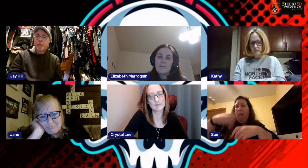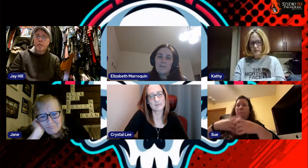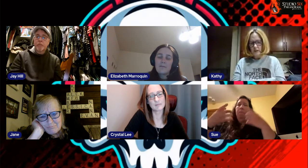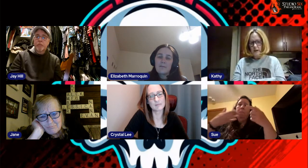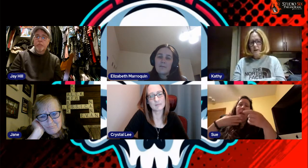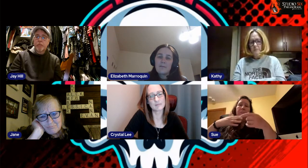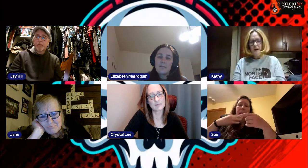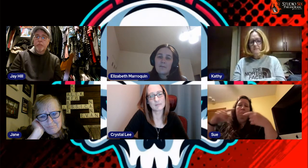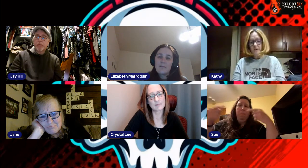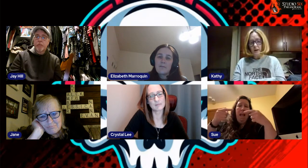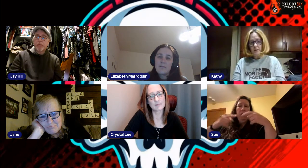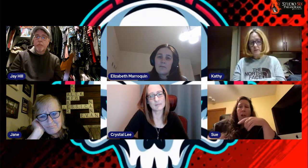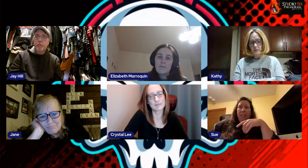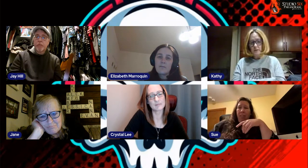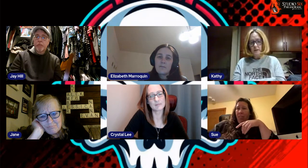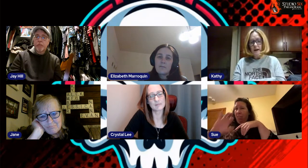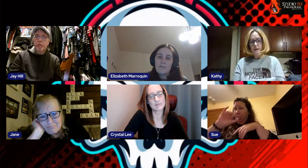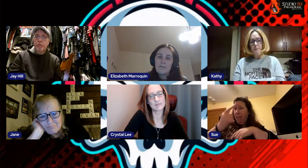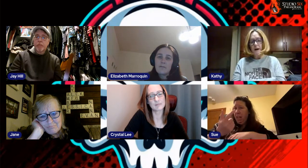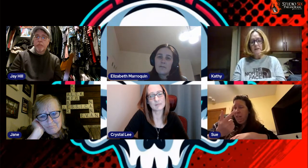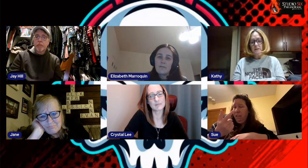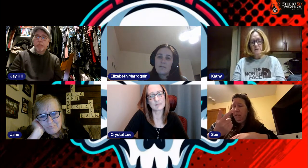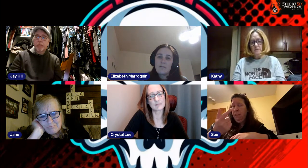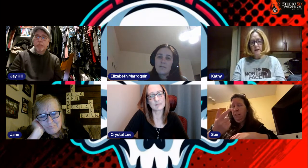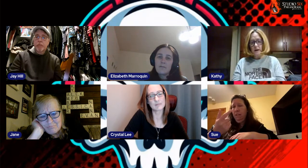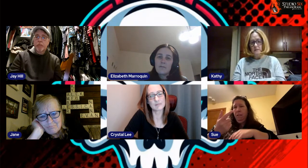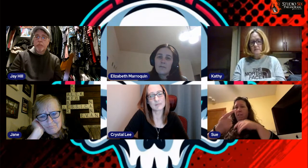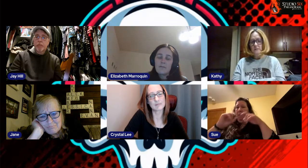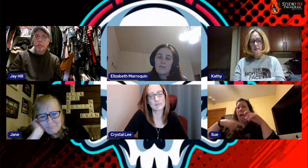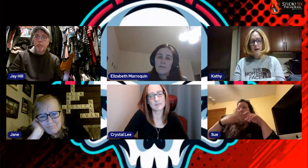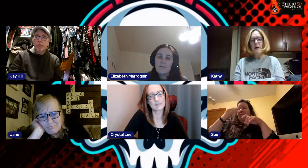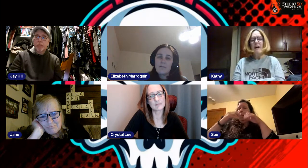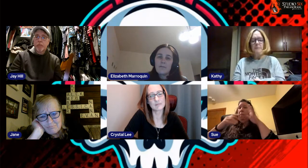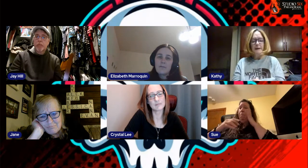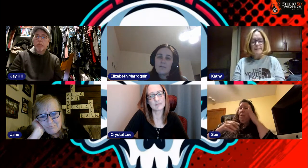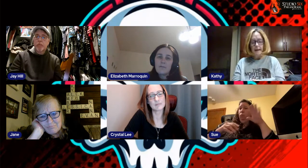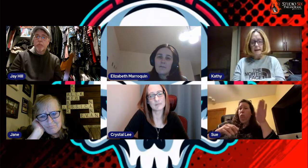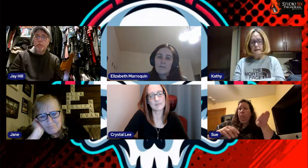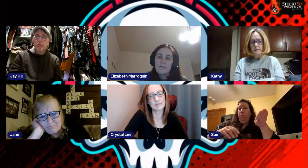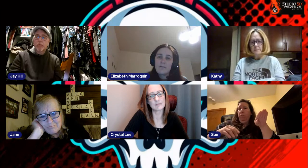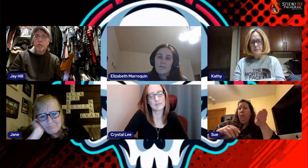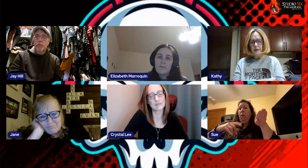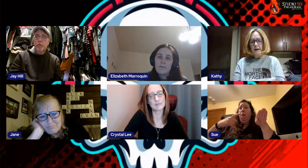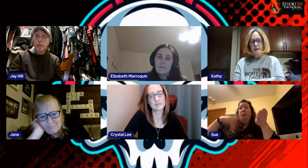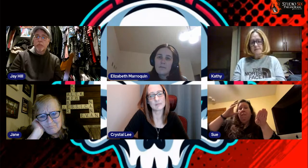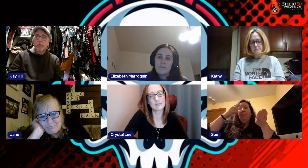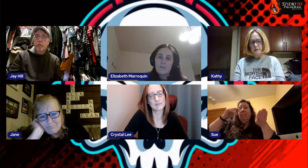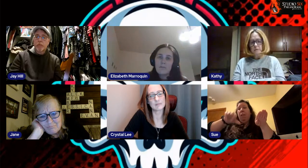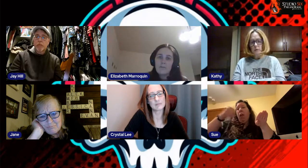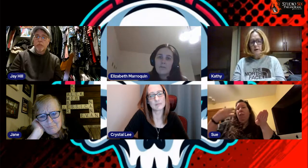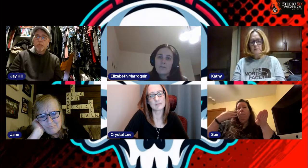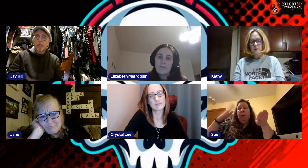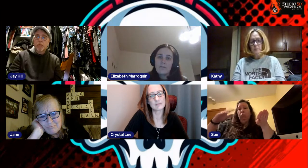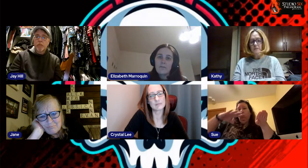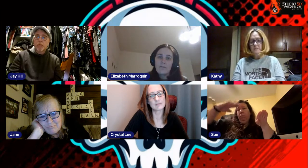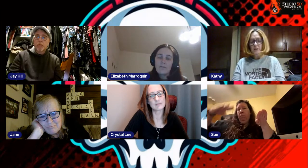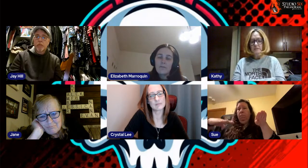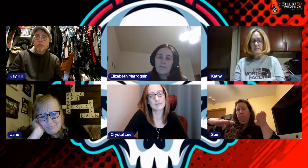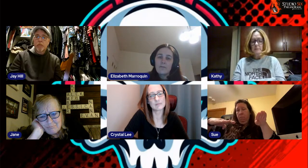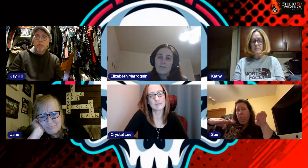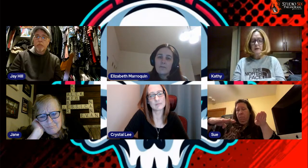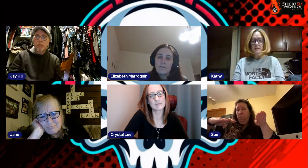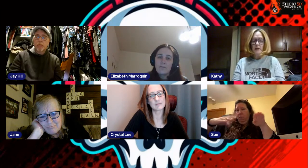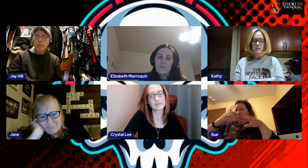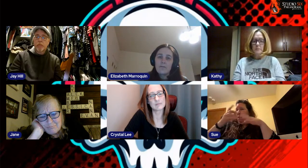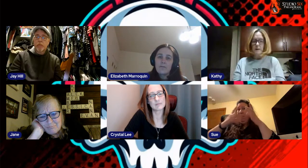thing, my father had a back leg, had a bad leg in his bed door. So my father